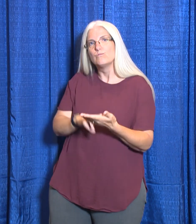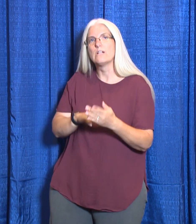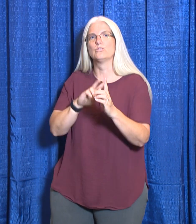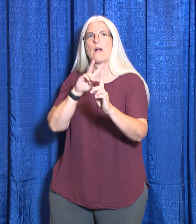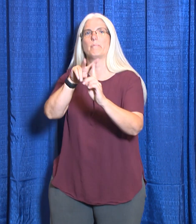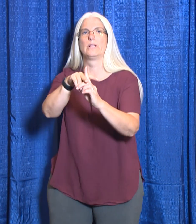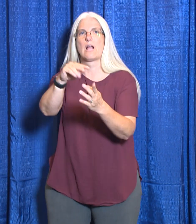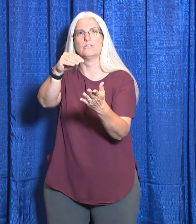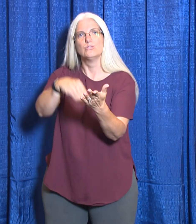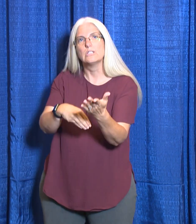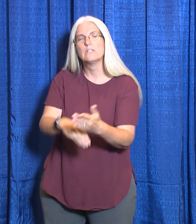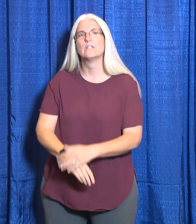Application.